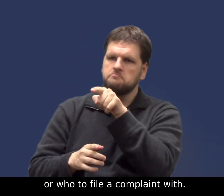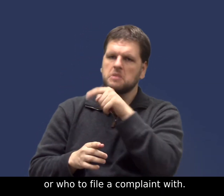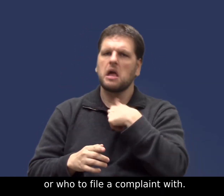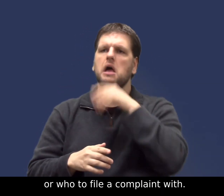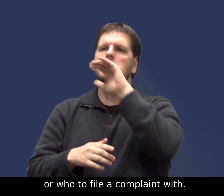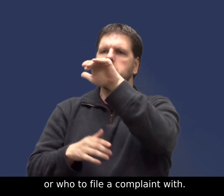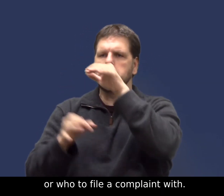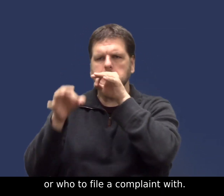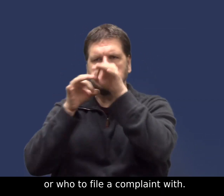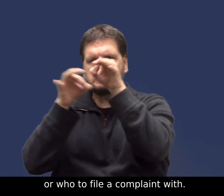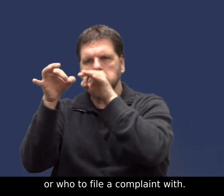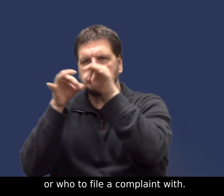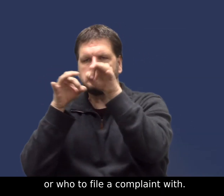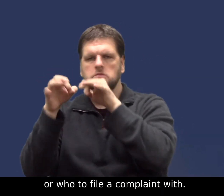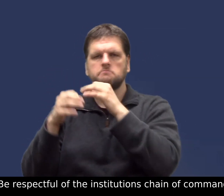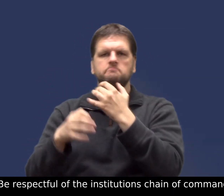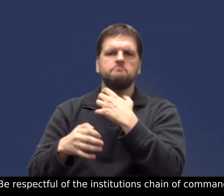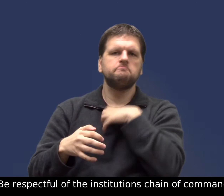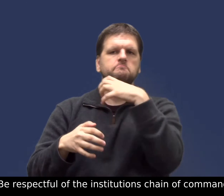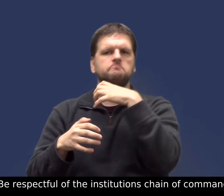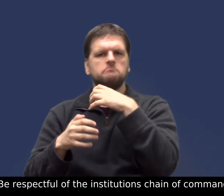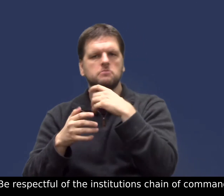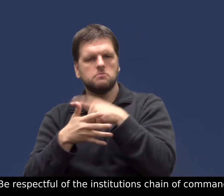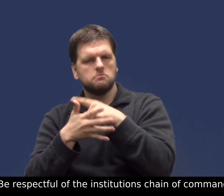to file a complaint with. Be